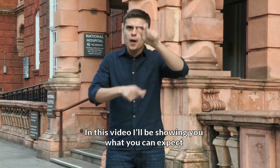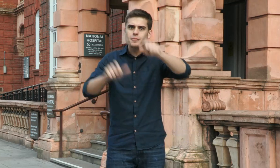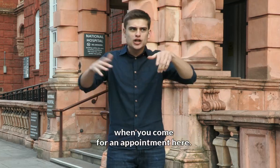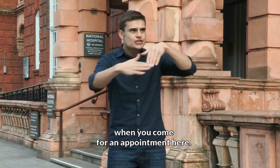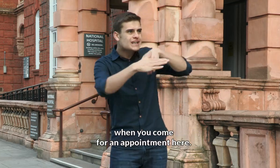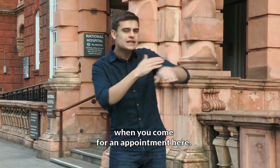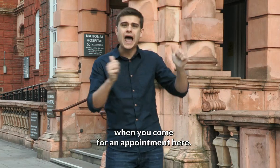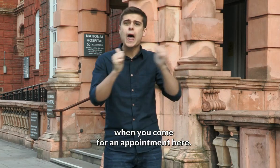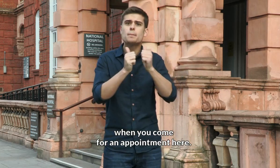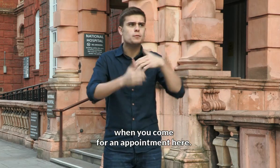when you come for an appointment here.